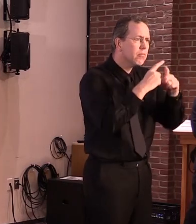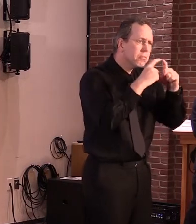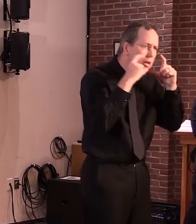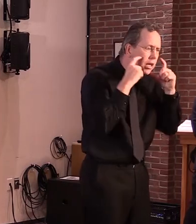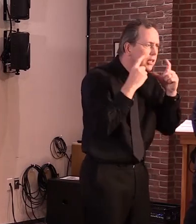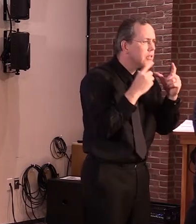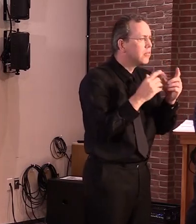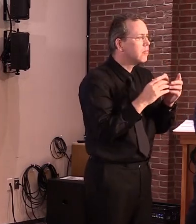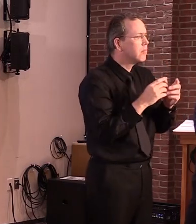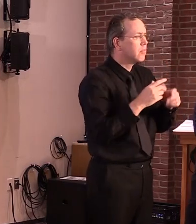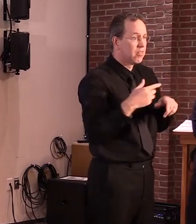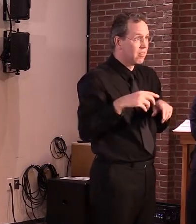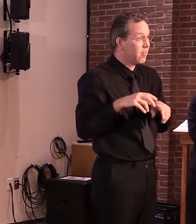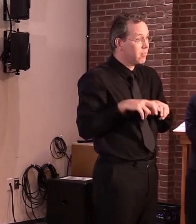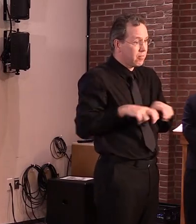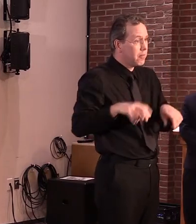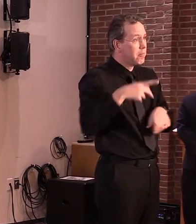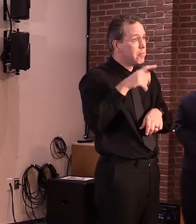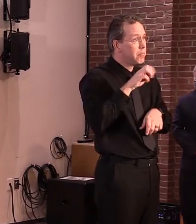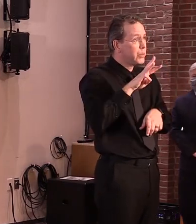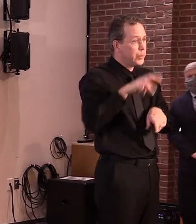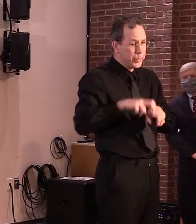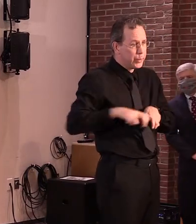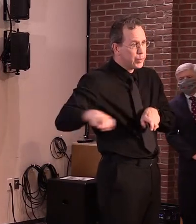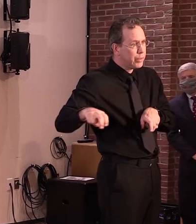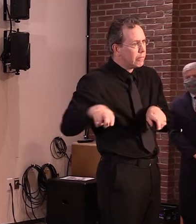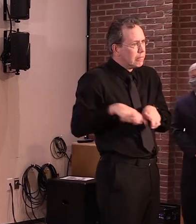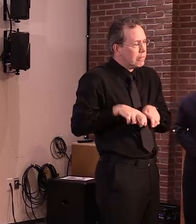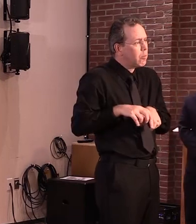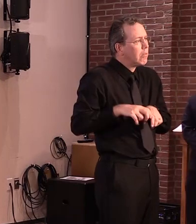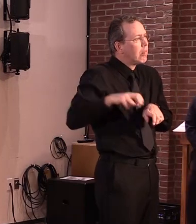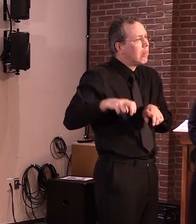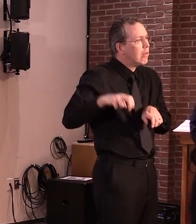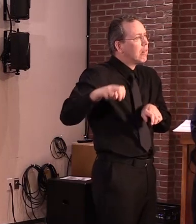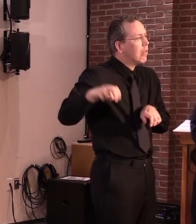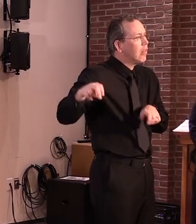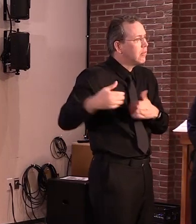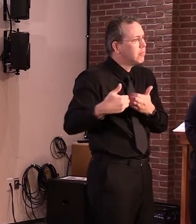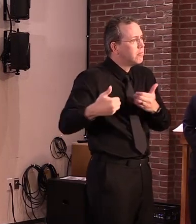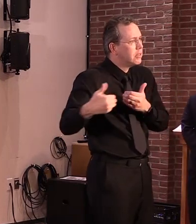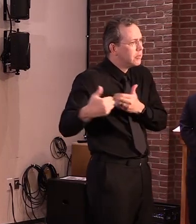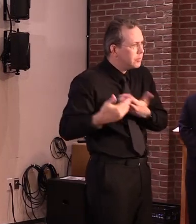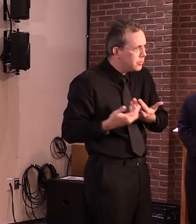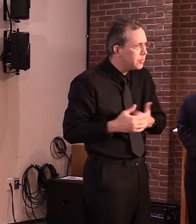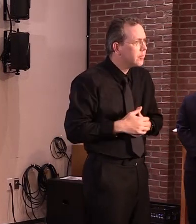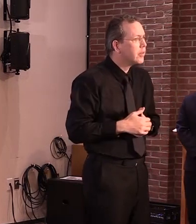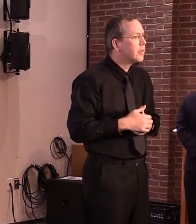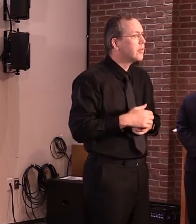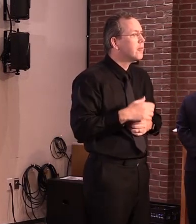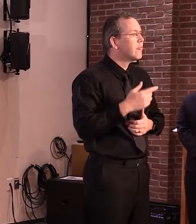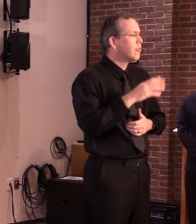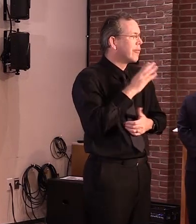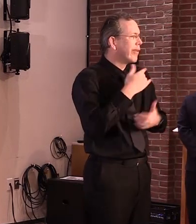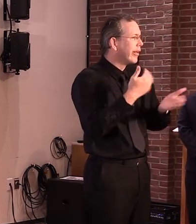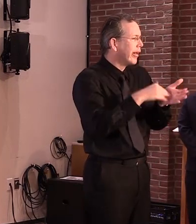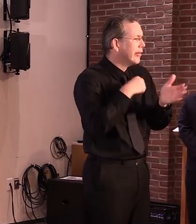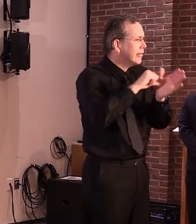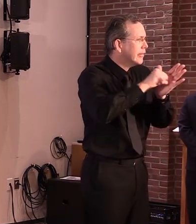that magnitude. So just be smart about this. Be smart, be safe, and that's the bottom